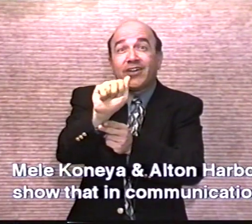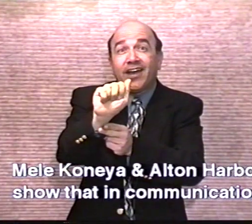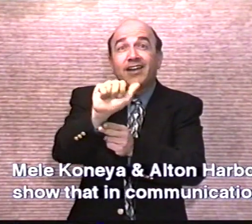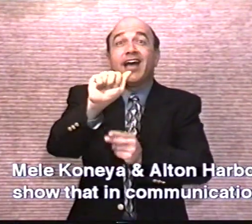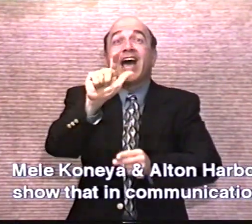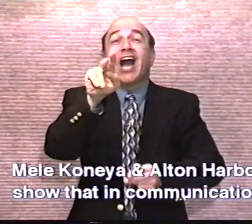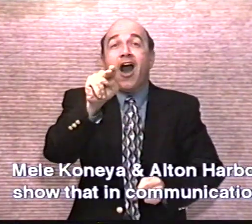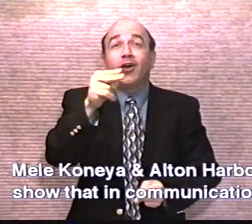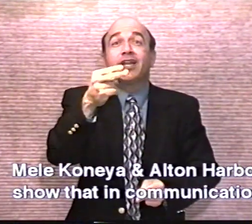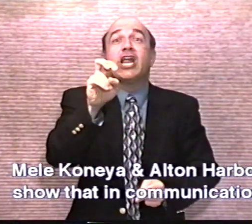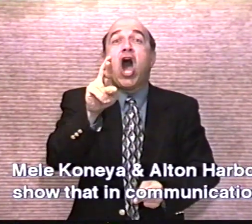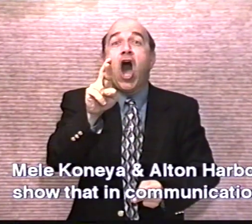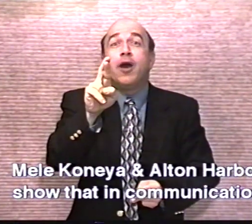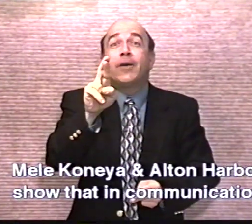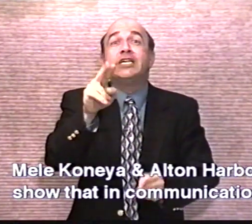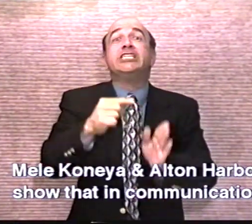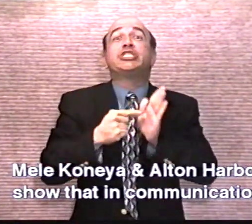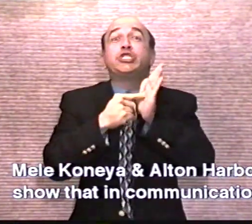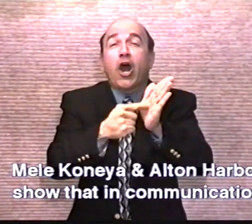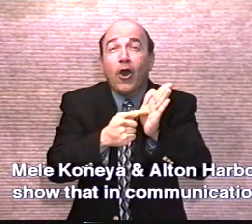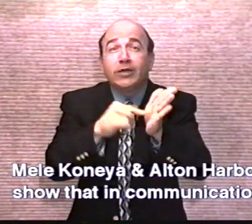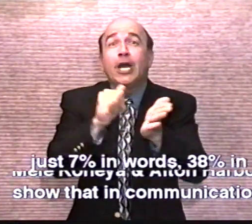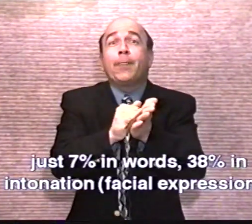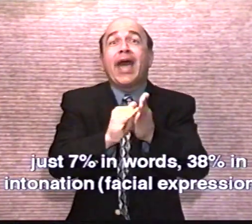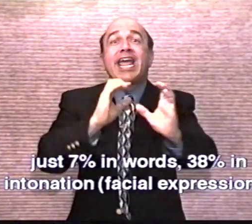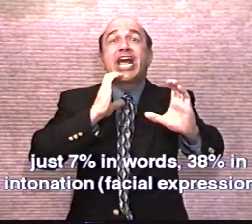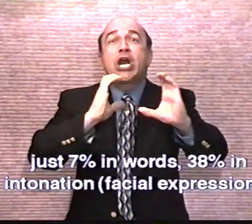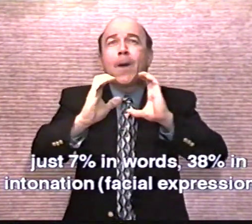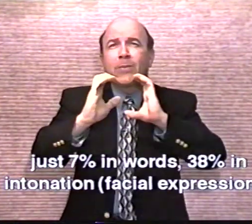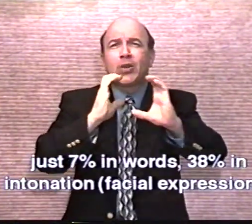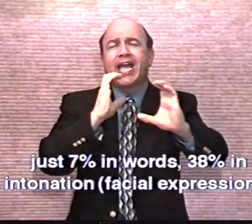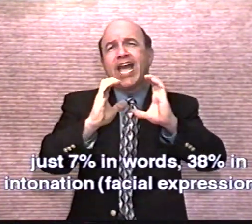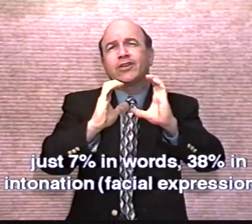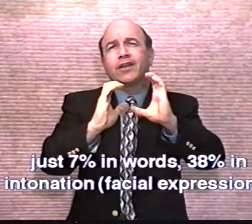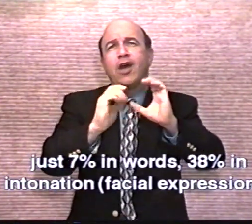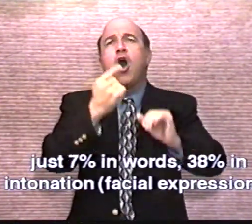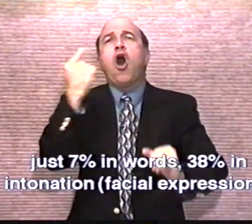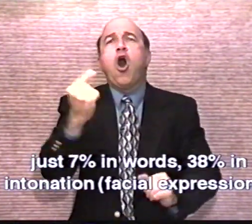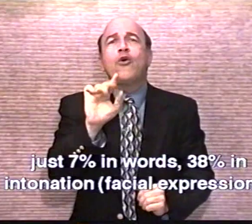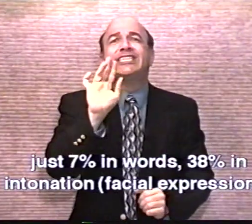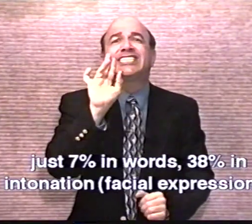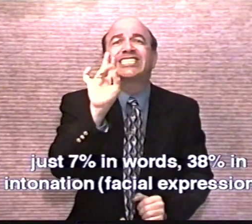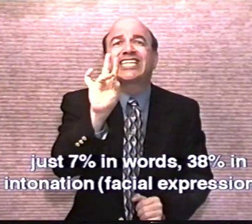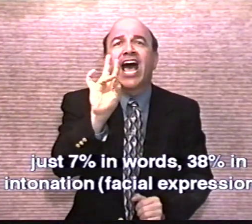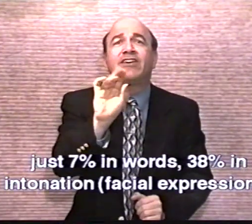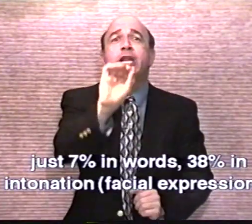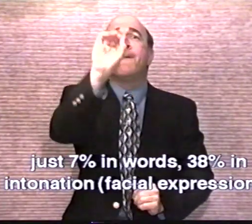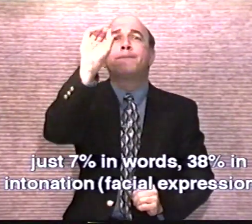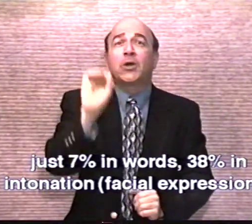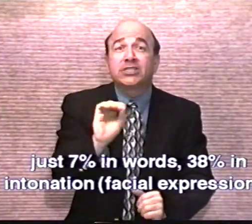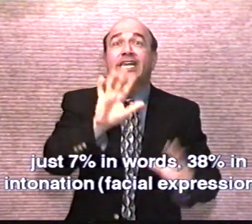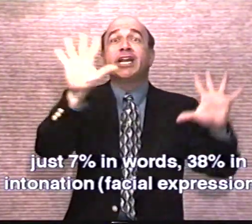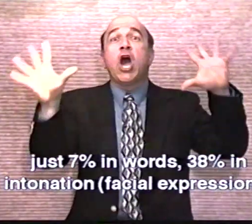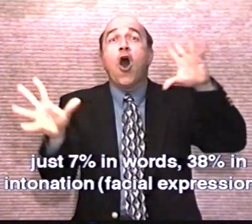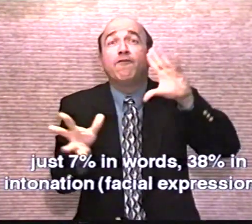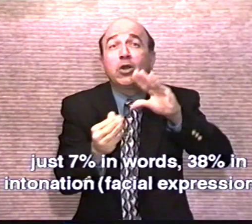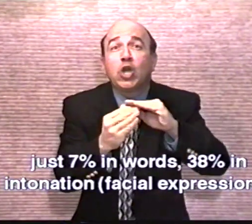Konya, and Austin Harvard show that in communication, only 7% of our